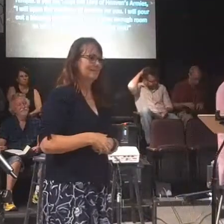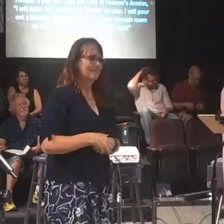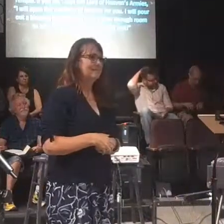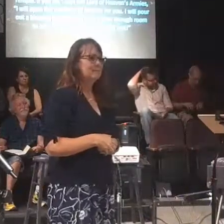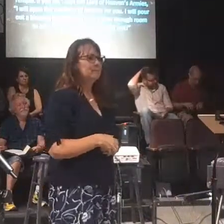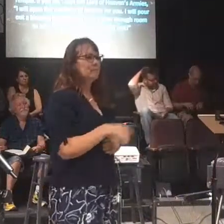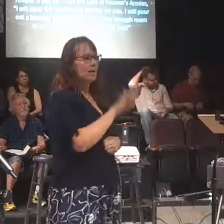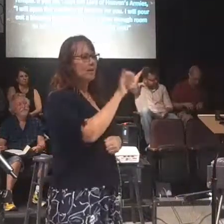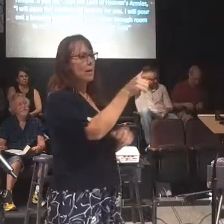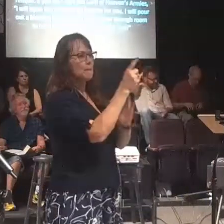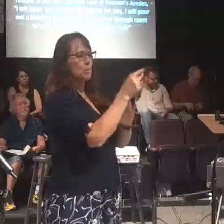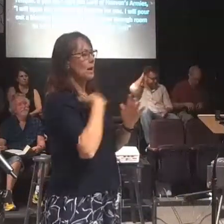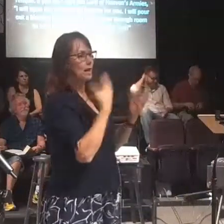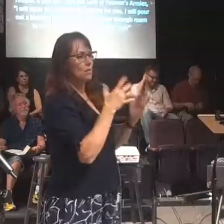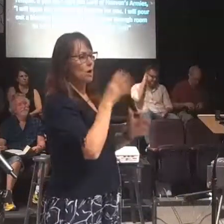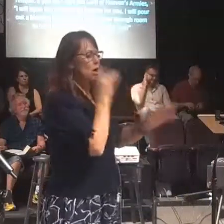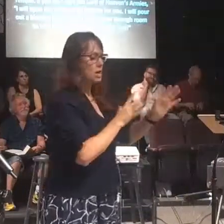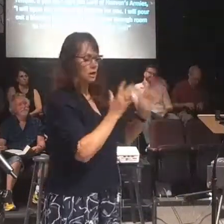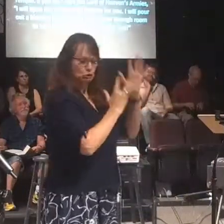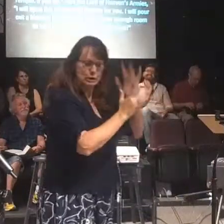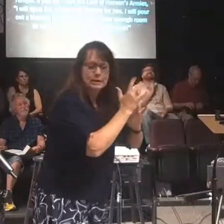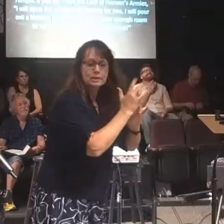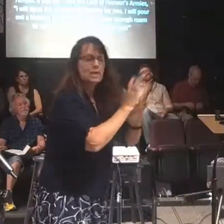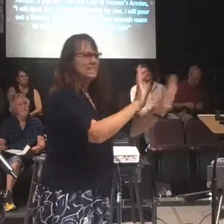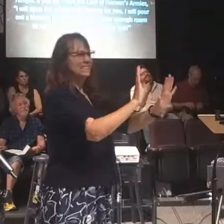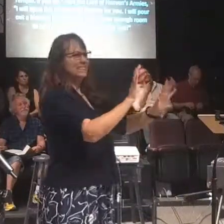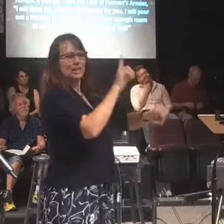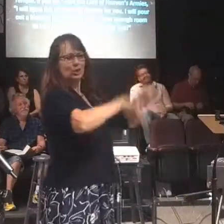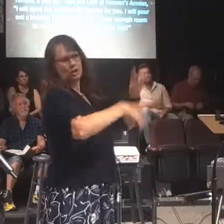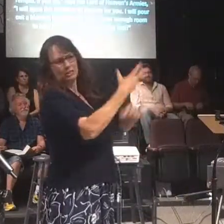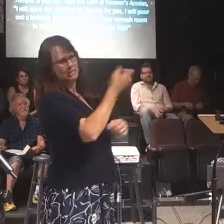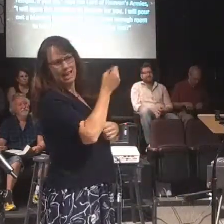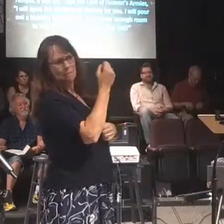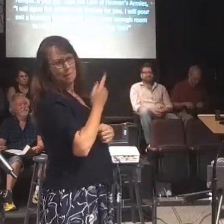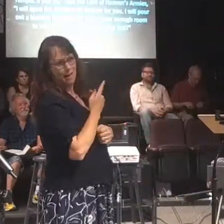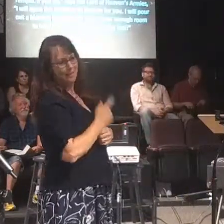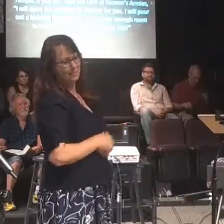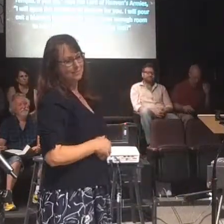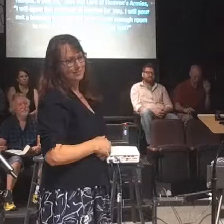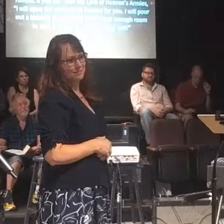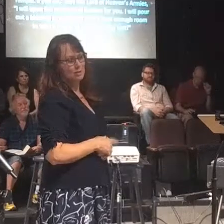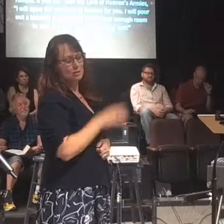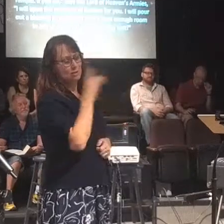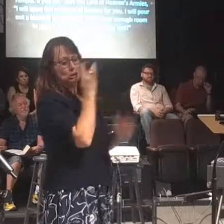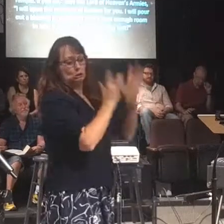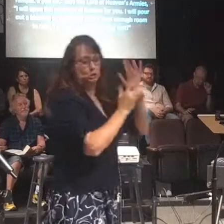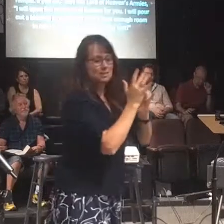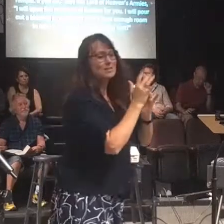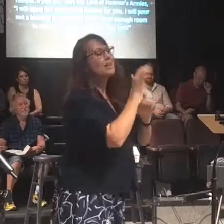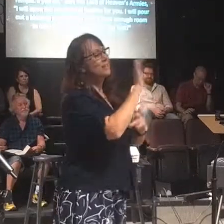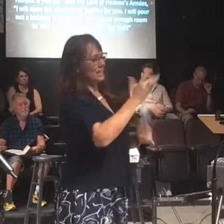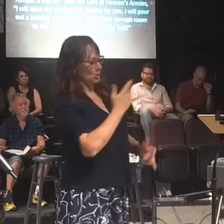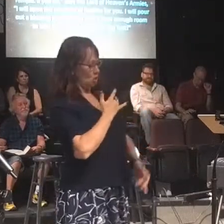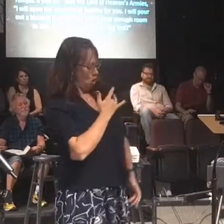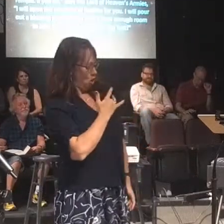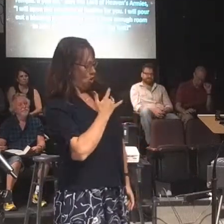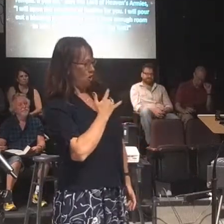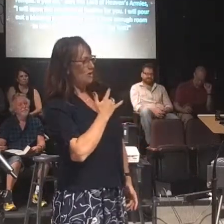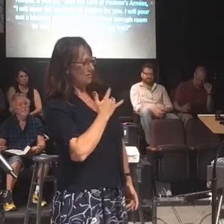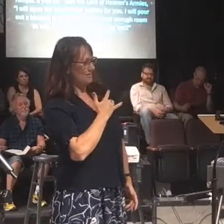That was one of those moments, you know, like, I just can't take it back, man. The overflow of the mouth, the heart speaks. That's what the Bible